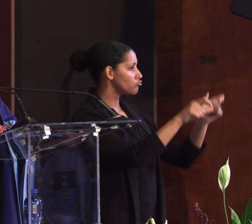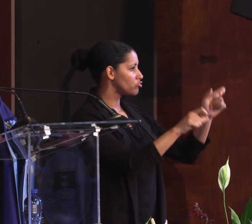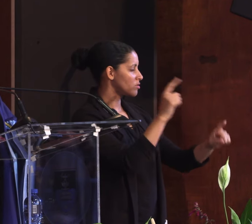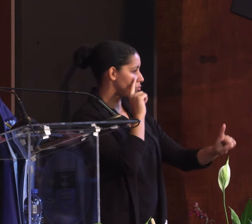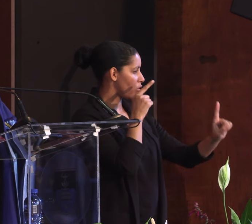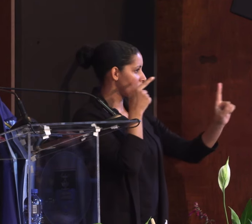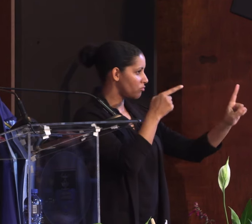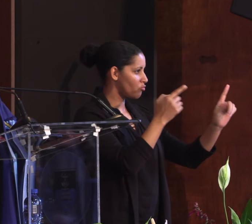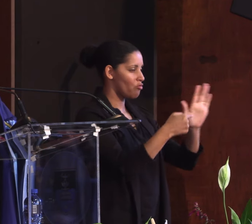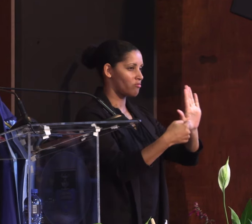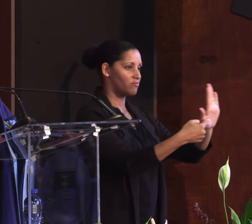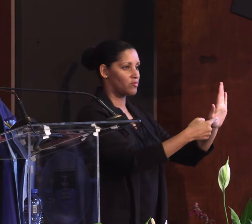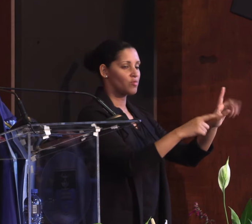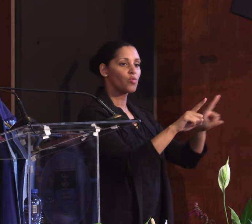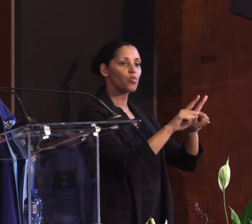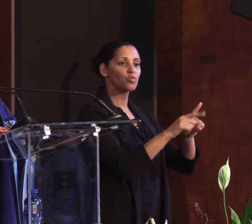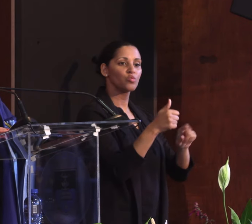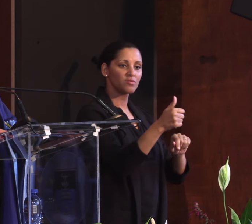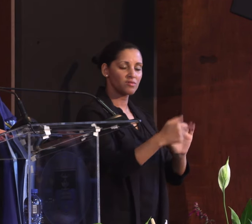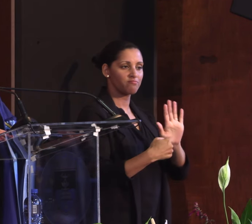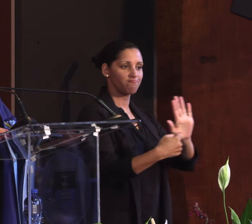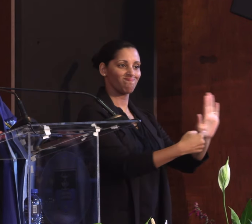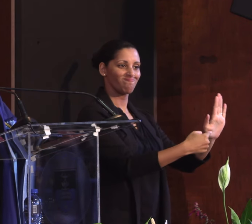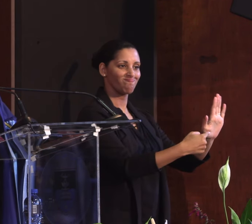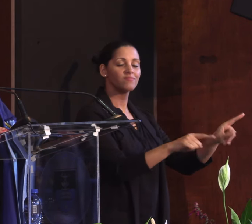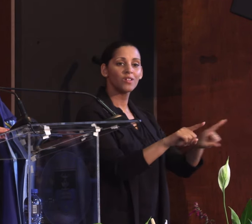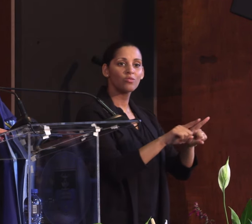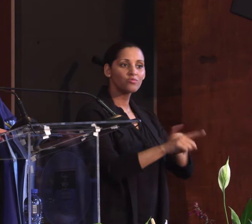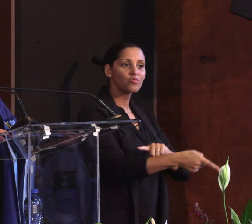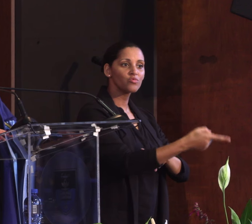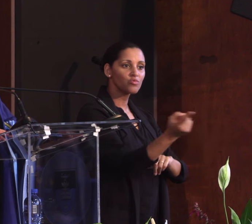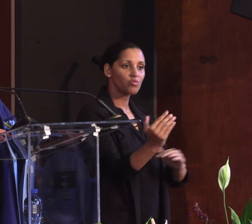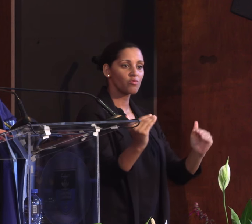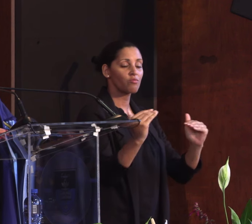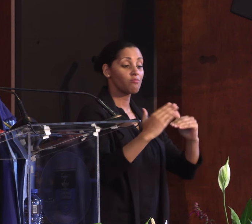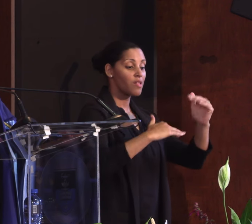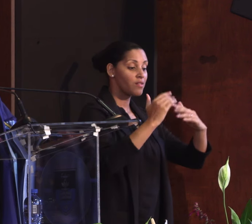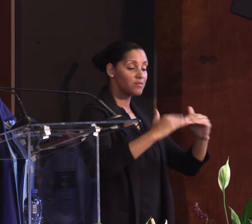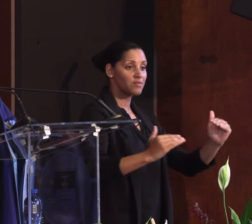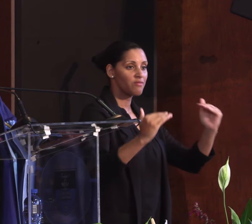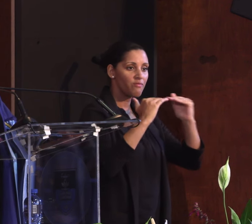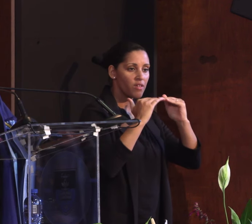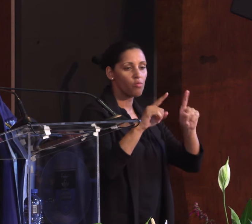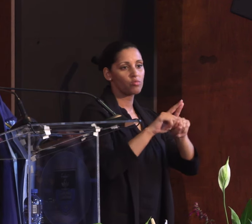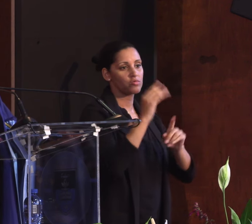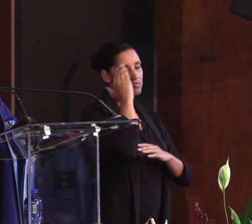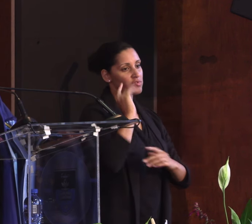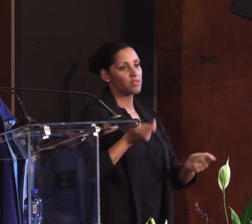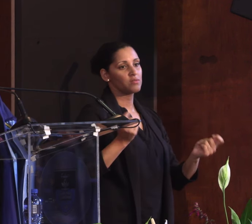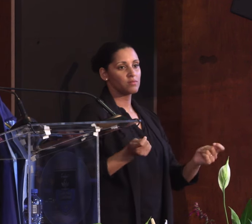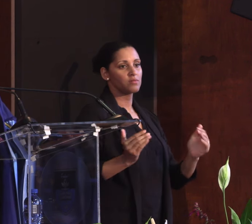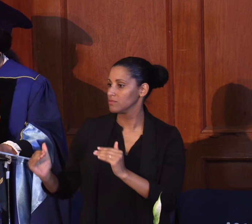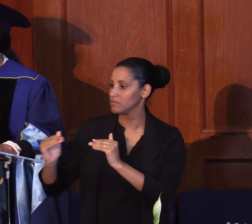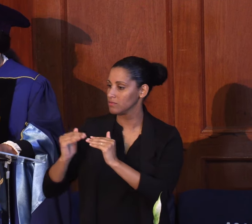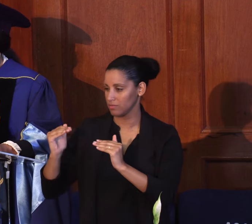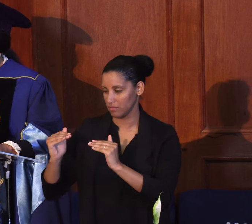and yourself, to help build a fair and just society. This is the key